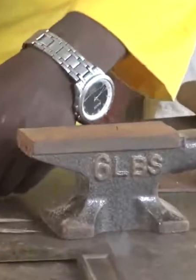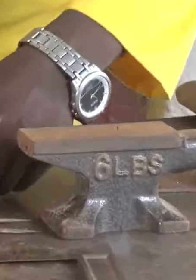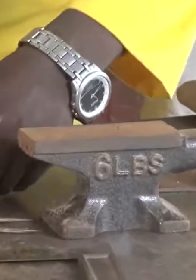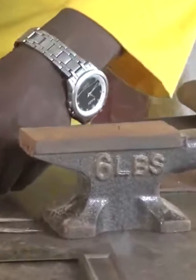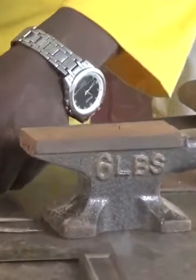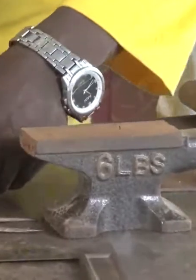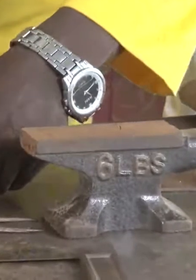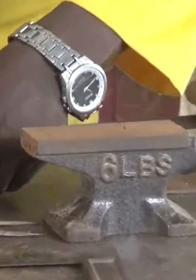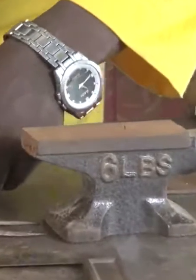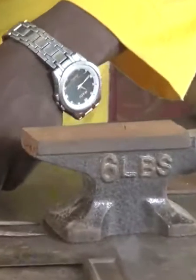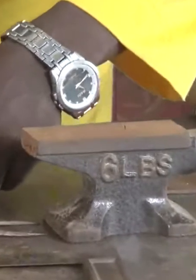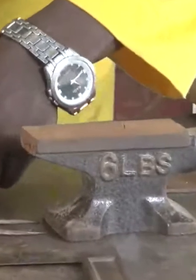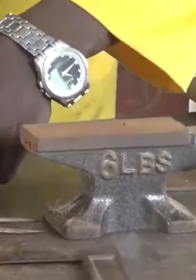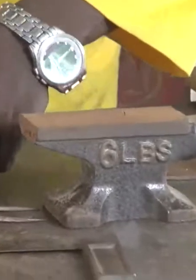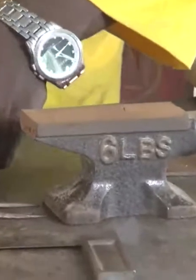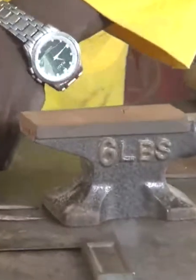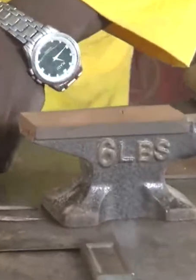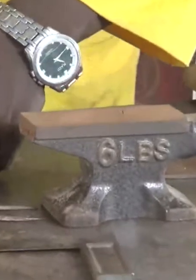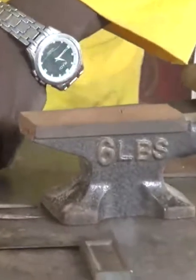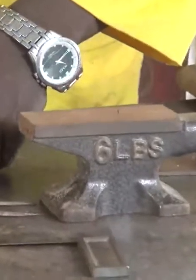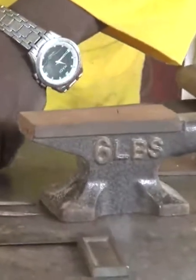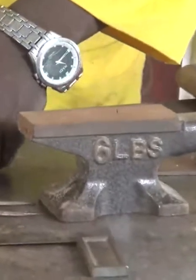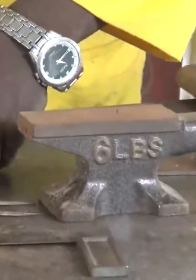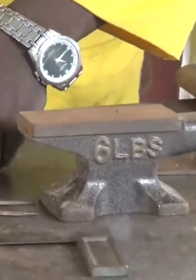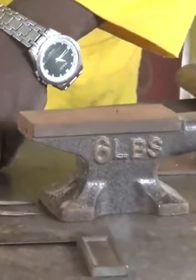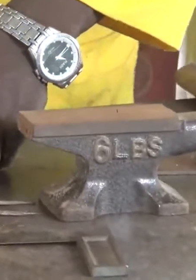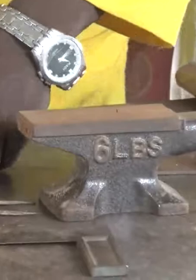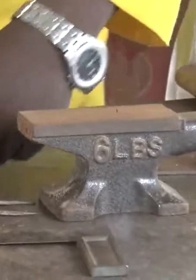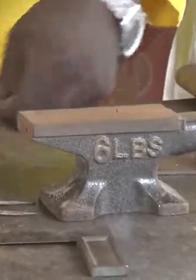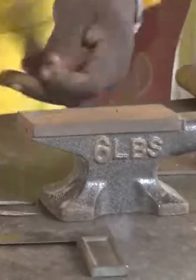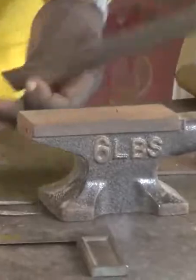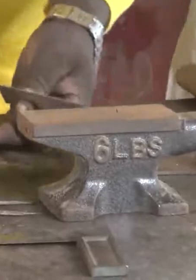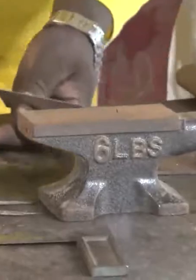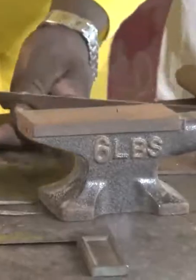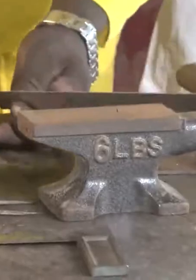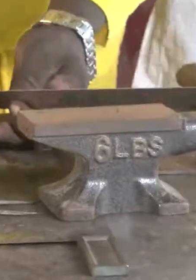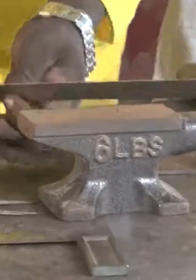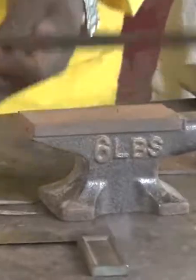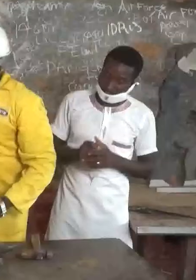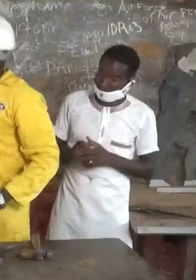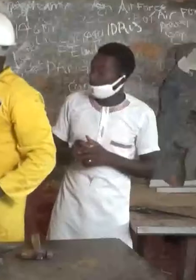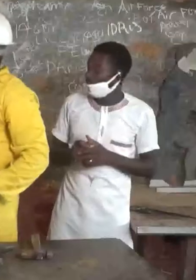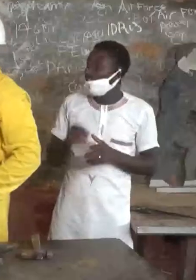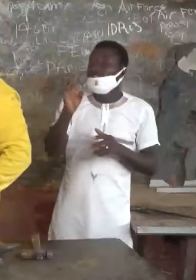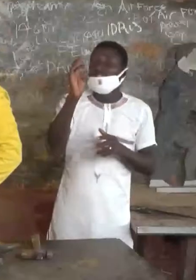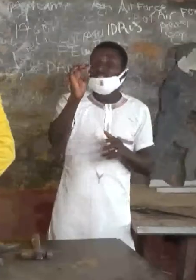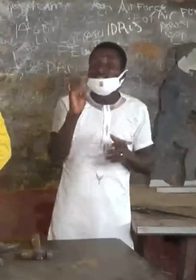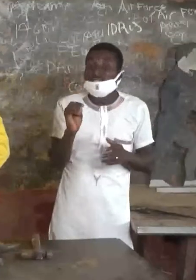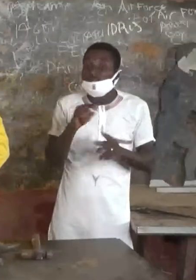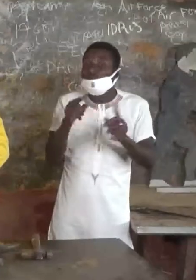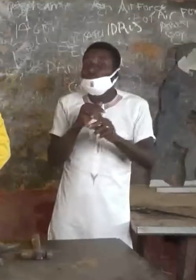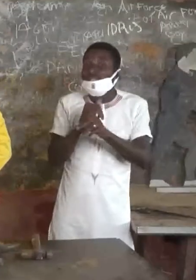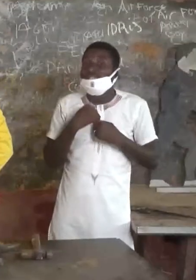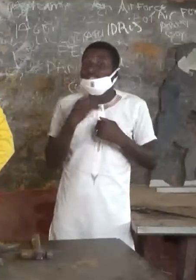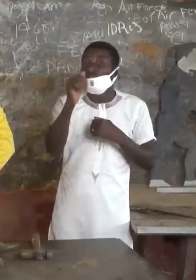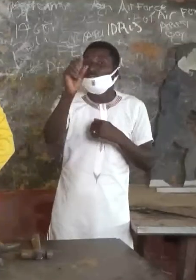I've gotten my 25 at the left side. Now, 70, when you get